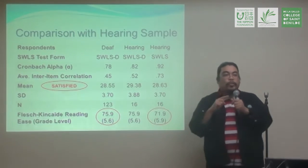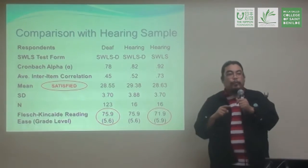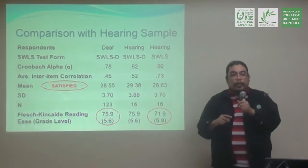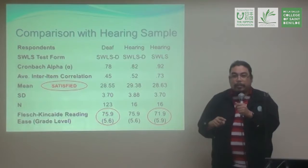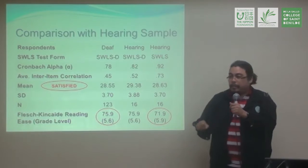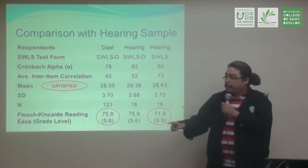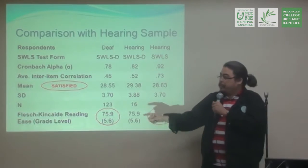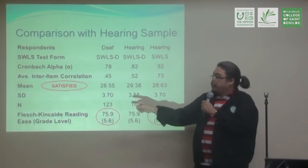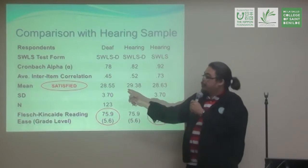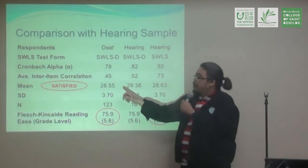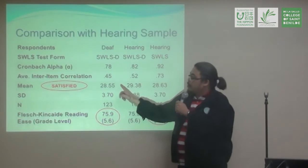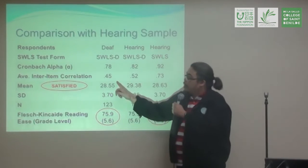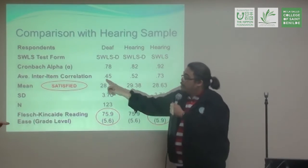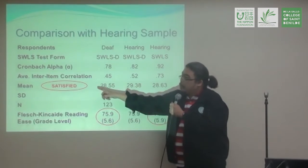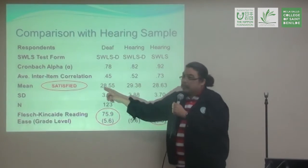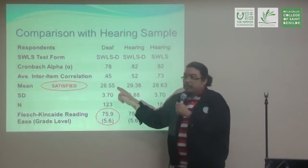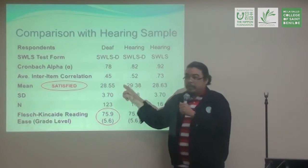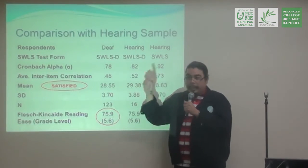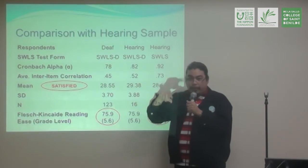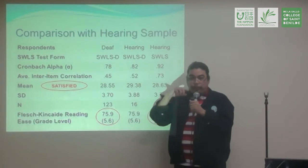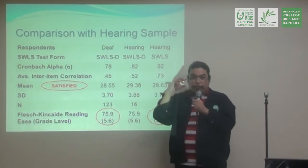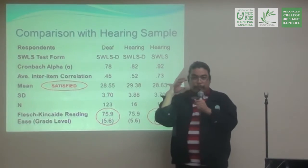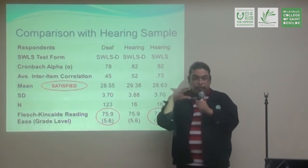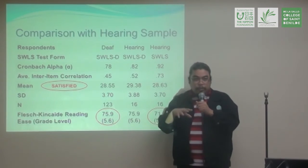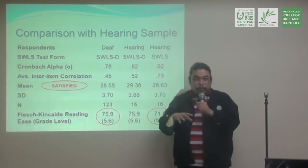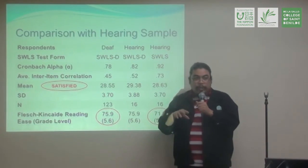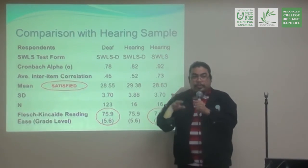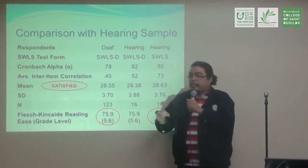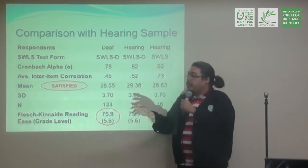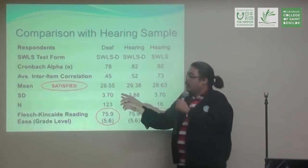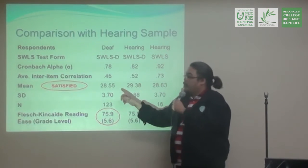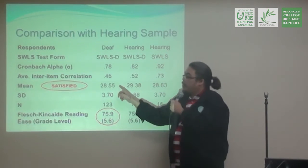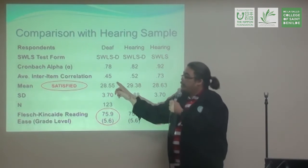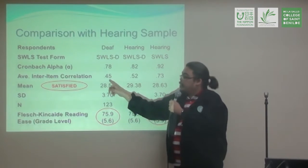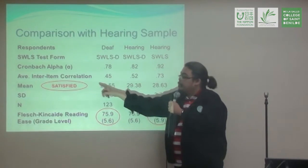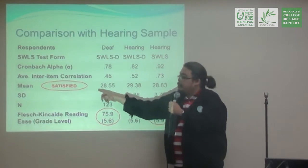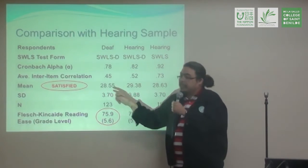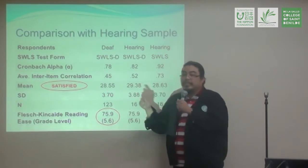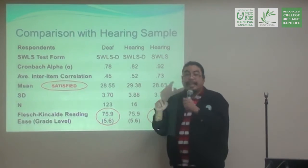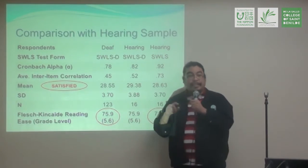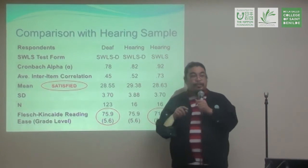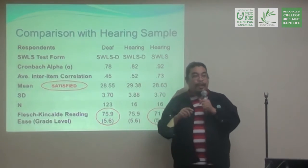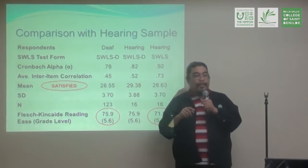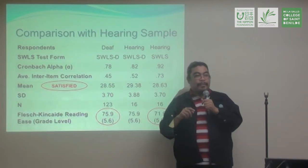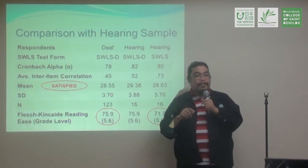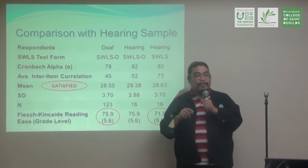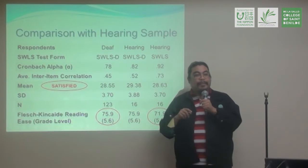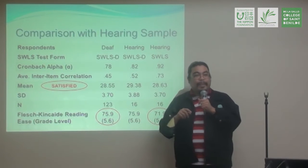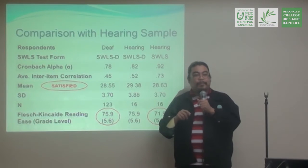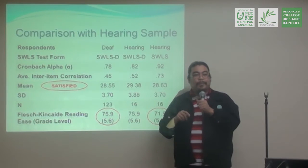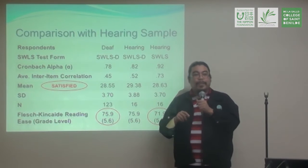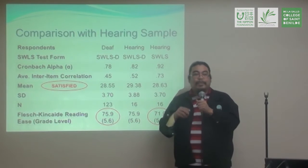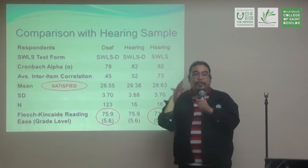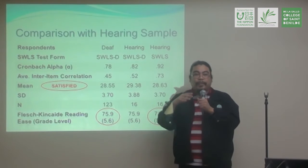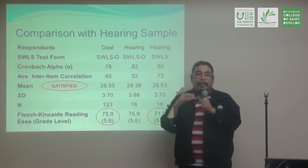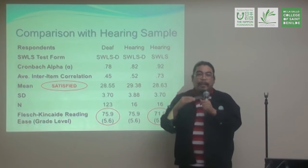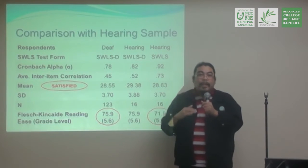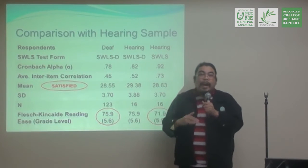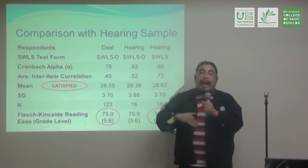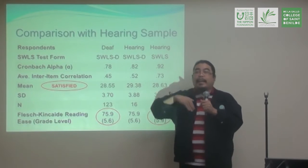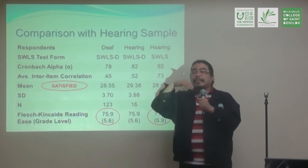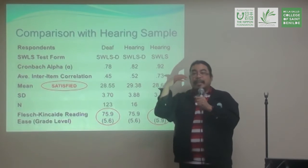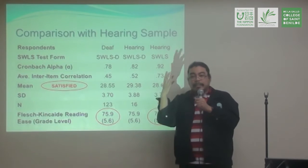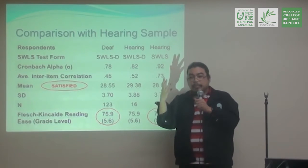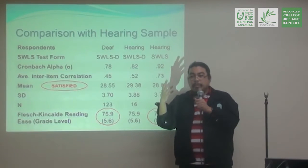when I interpreted the results, the deaf students at that time rated themselves as satisfied. Okay? They're